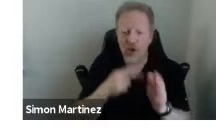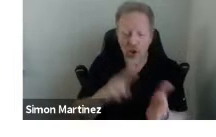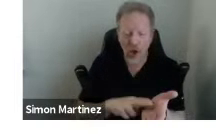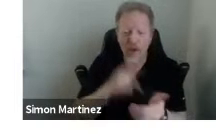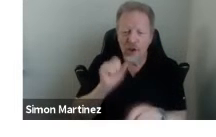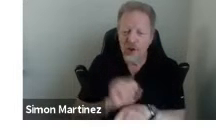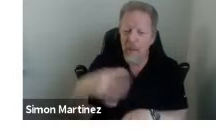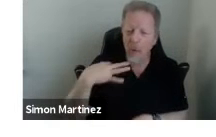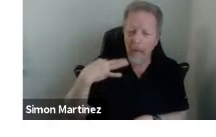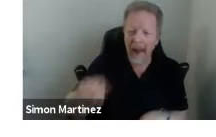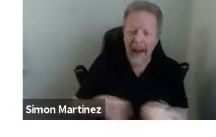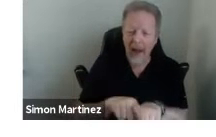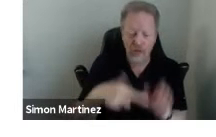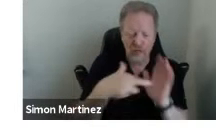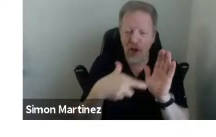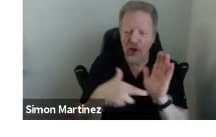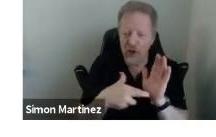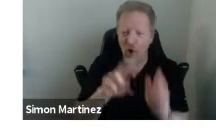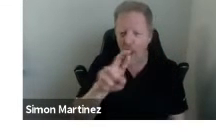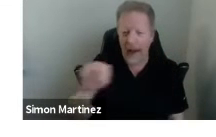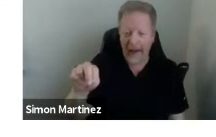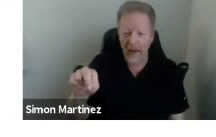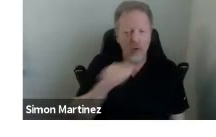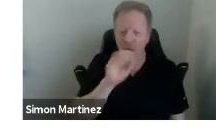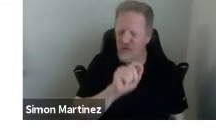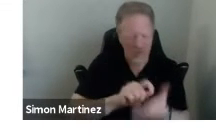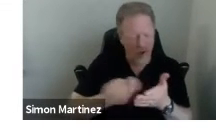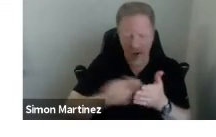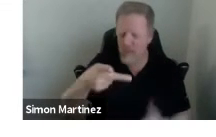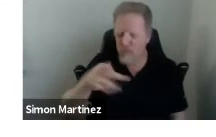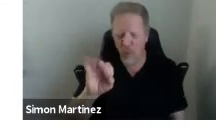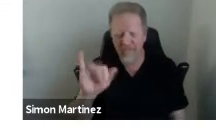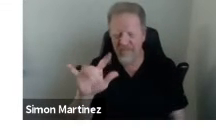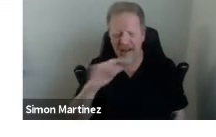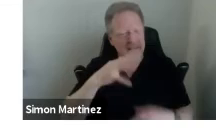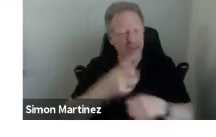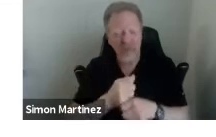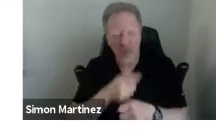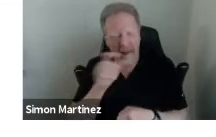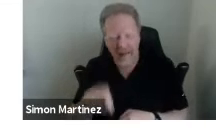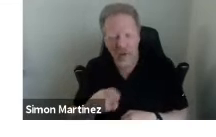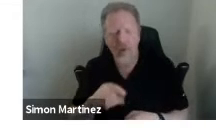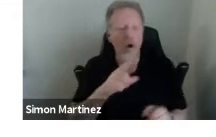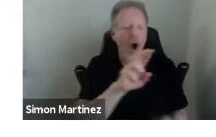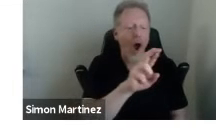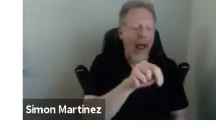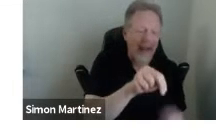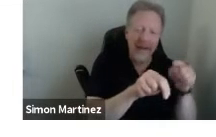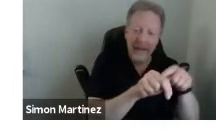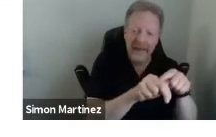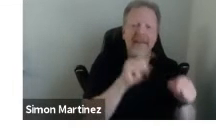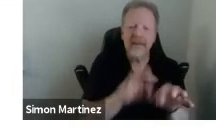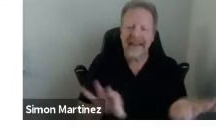as a registered nurse. You're going to put it there. You don't write profile or summary, because you registered nurse would be one of the